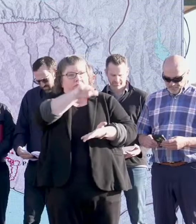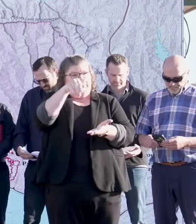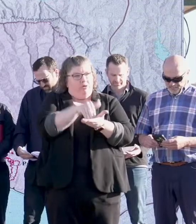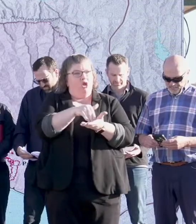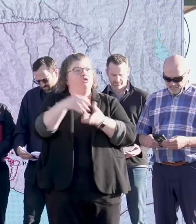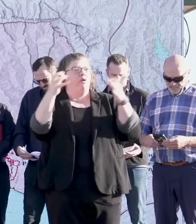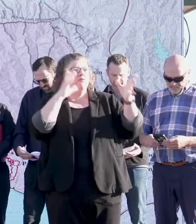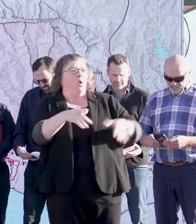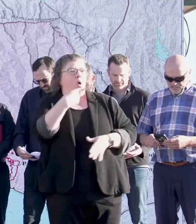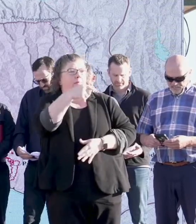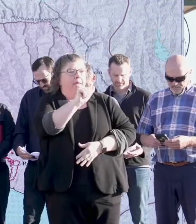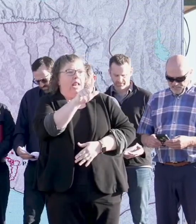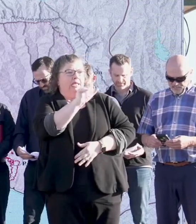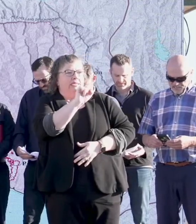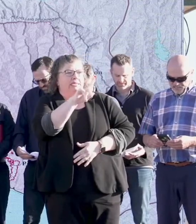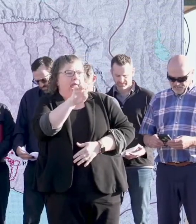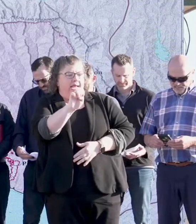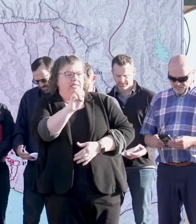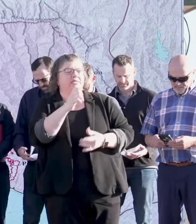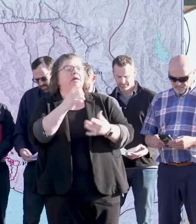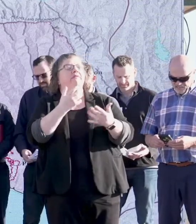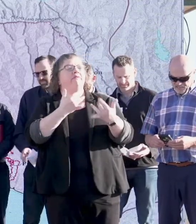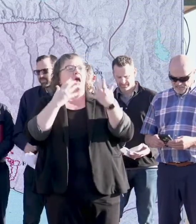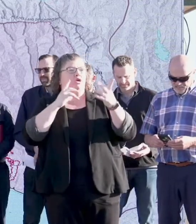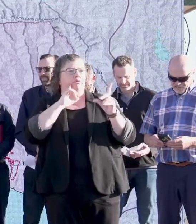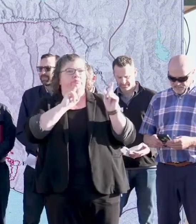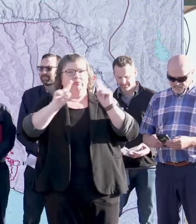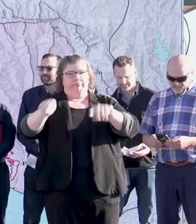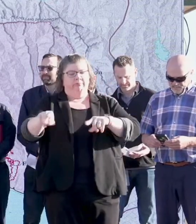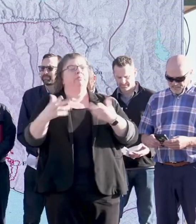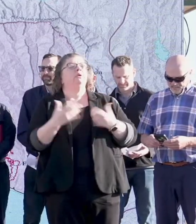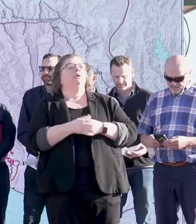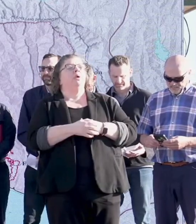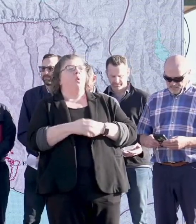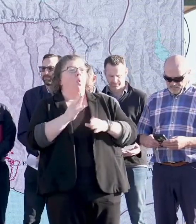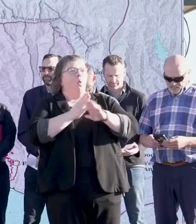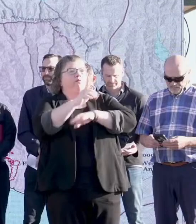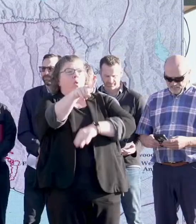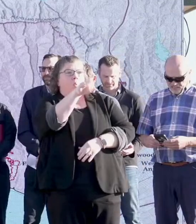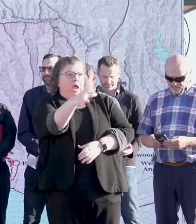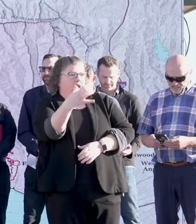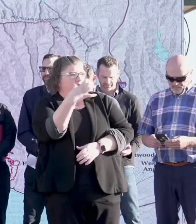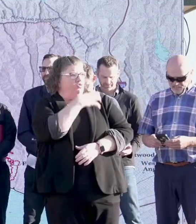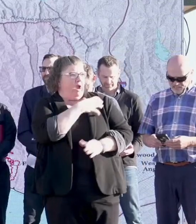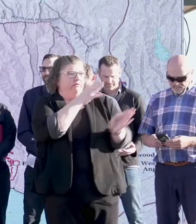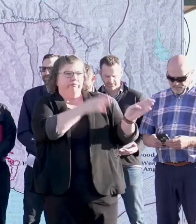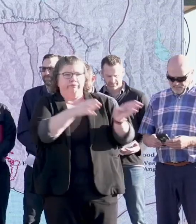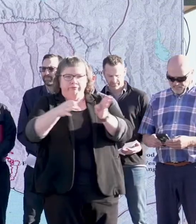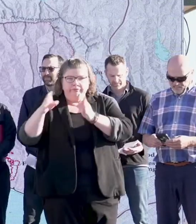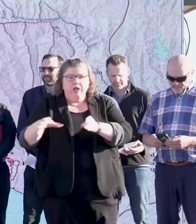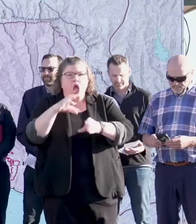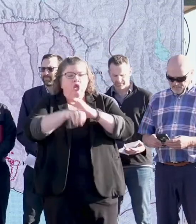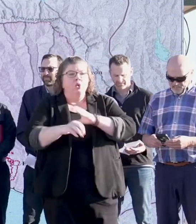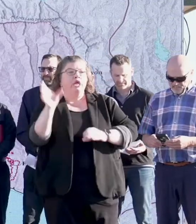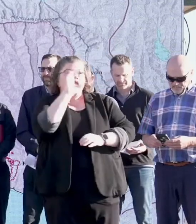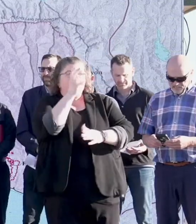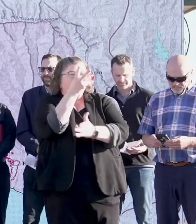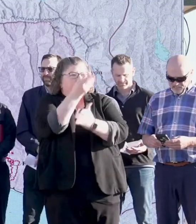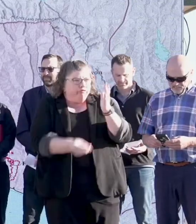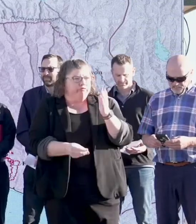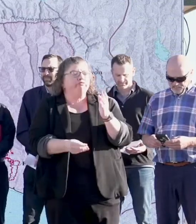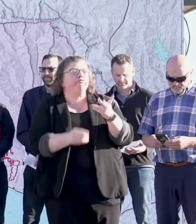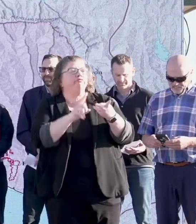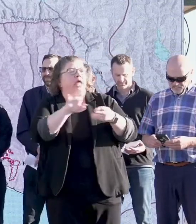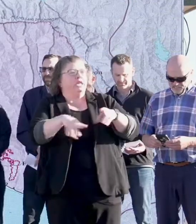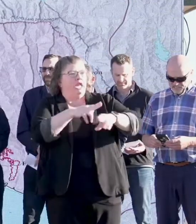for the Palisades Fire Response. We currently have over 100 Sheriff's Department personnel, including search and rescue units and